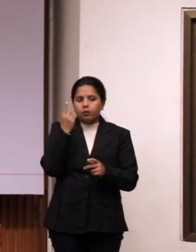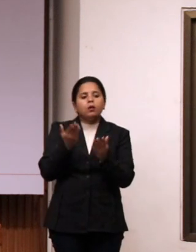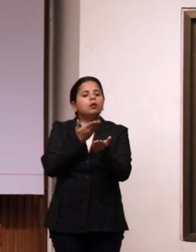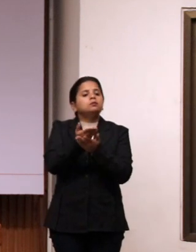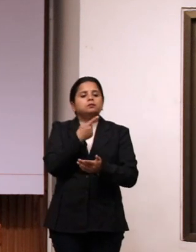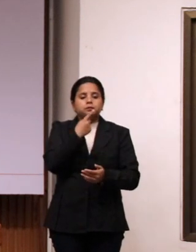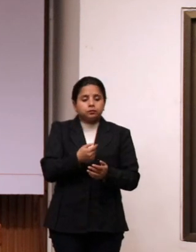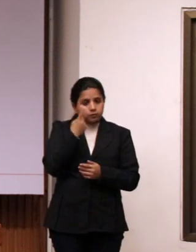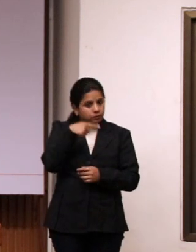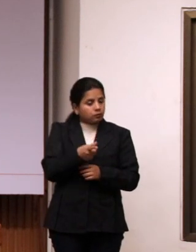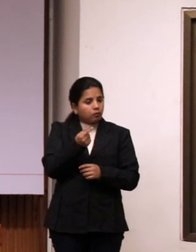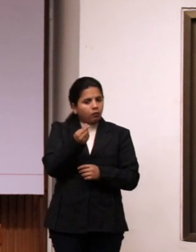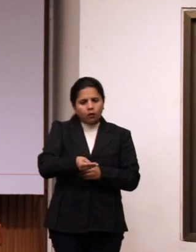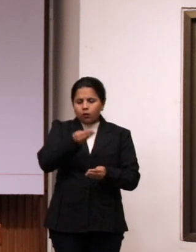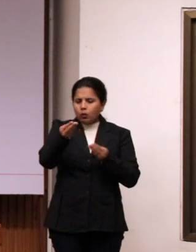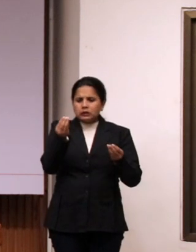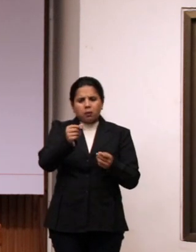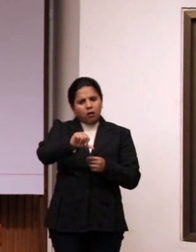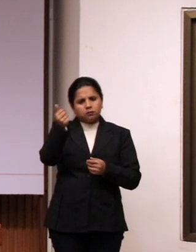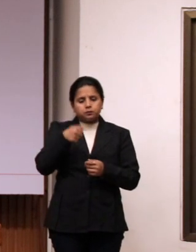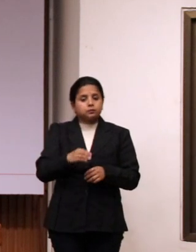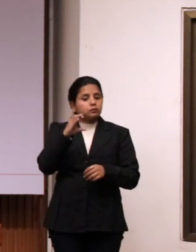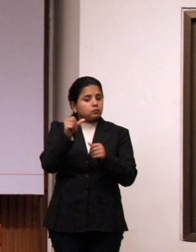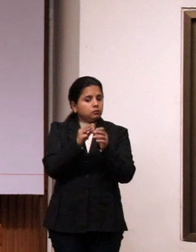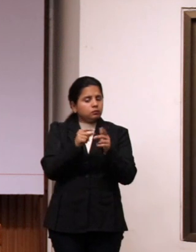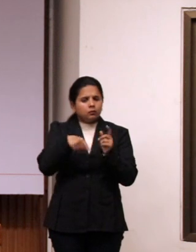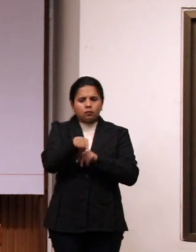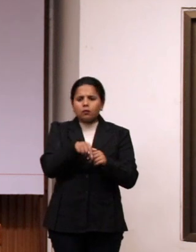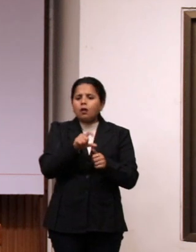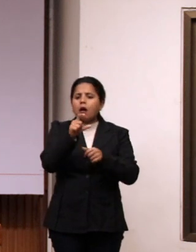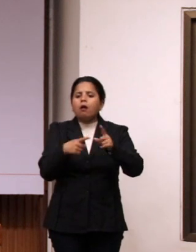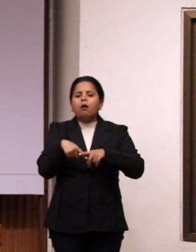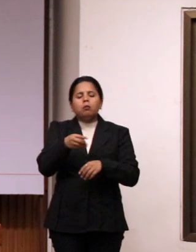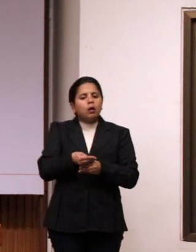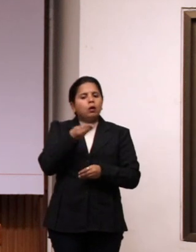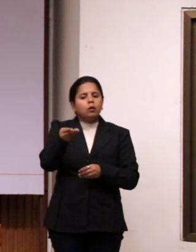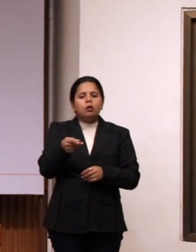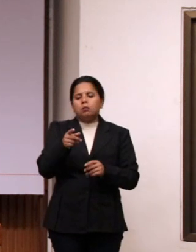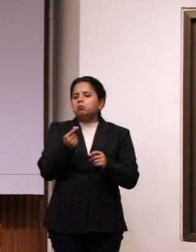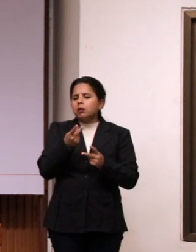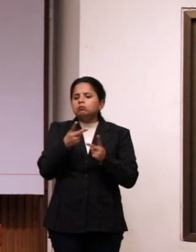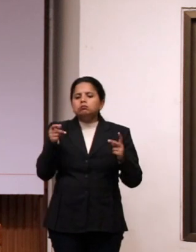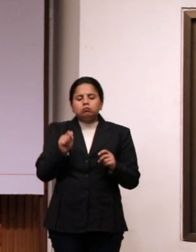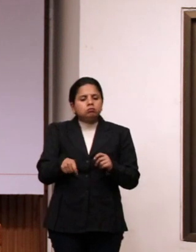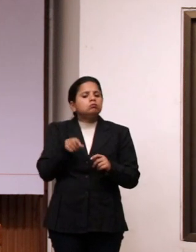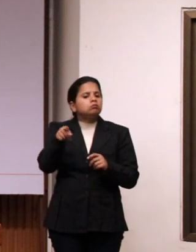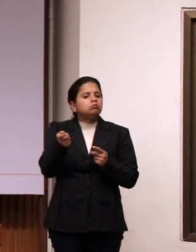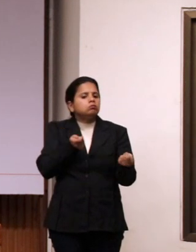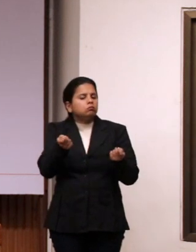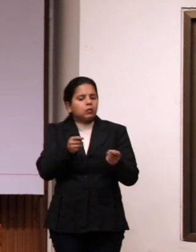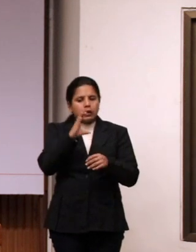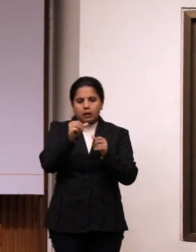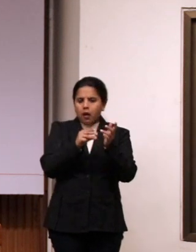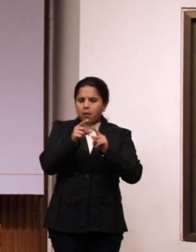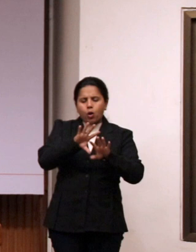says. So for that, money was going somewhere, and then CAMPA Act was brought so that this money can be properly managed. So this is how CAMPA authority was there.